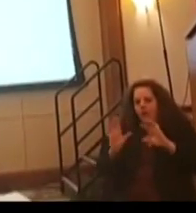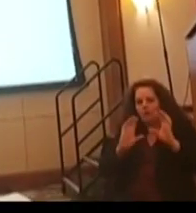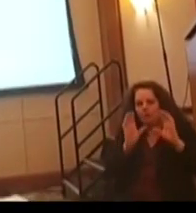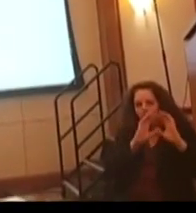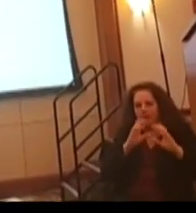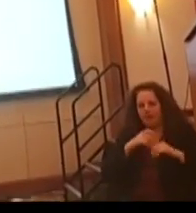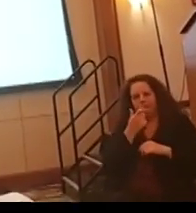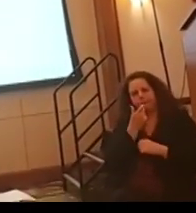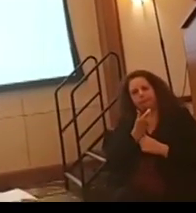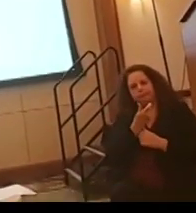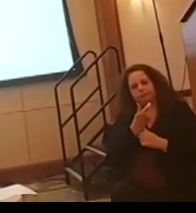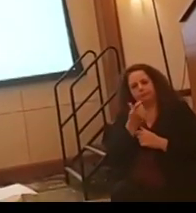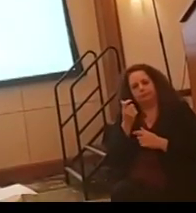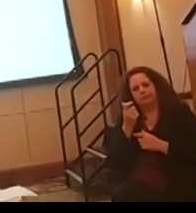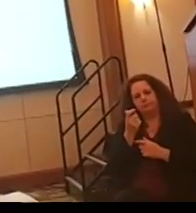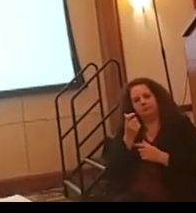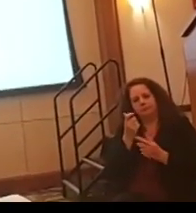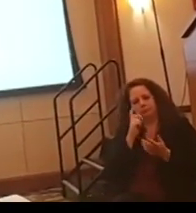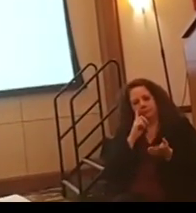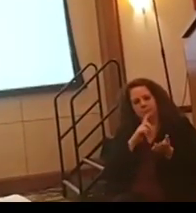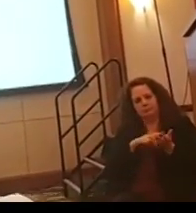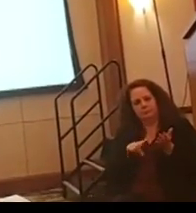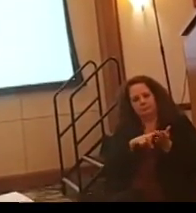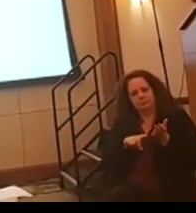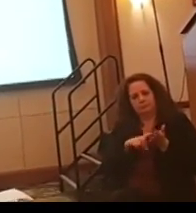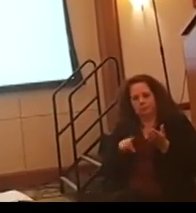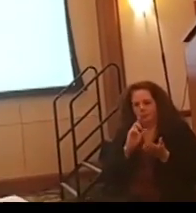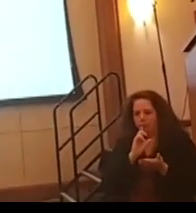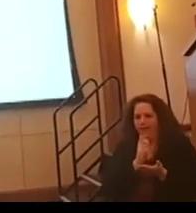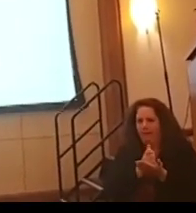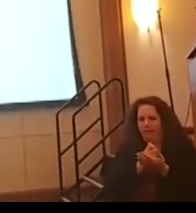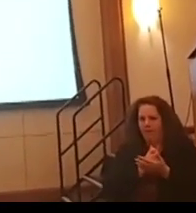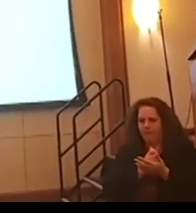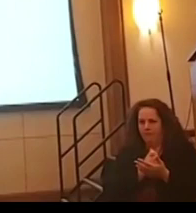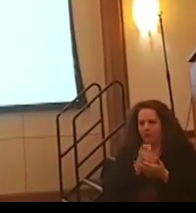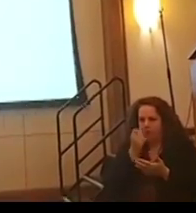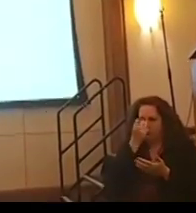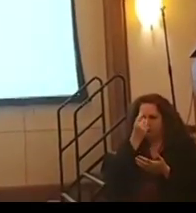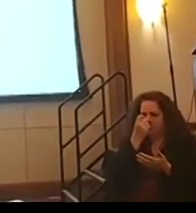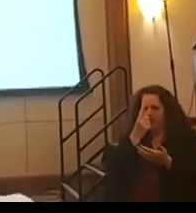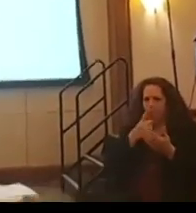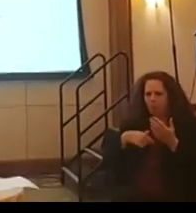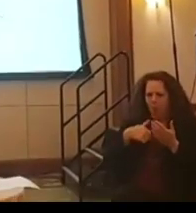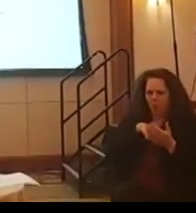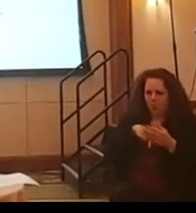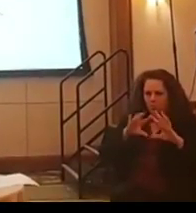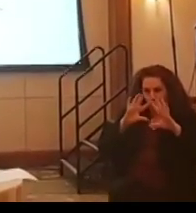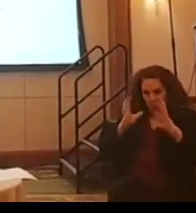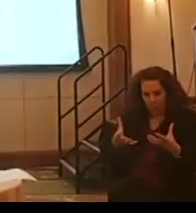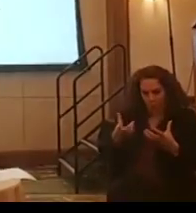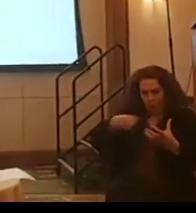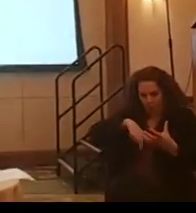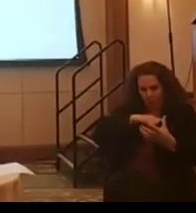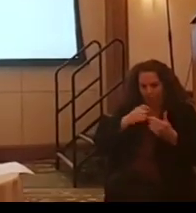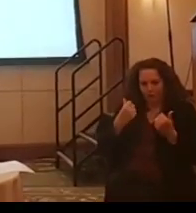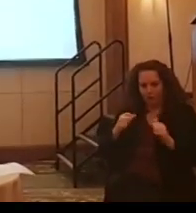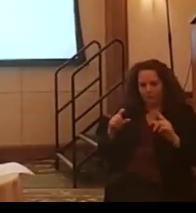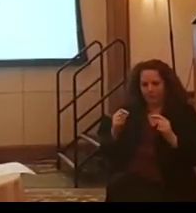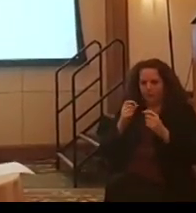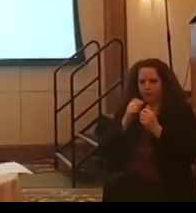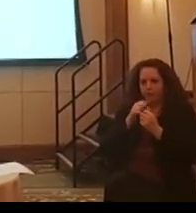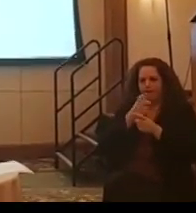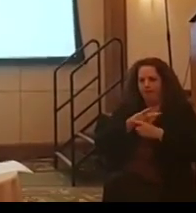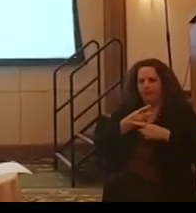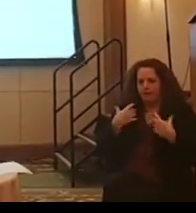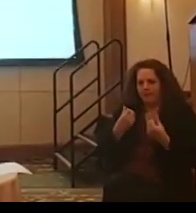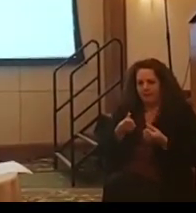me understand what it is that we're really trying to do with healthcare. And so what I thought we would do today is kind of use